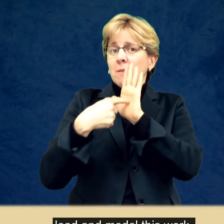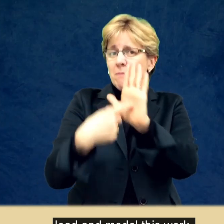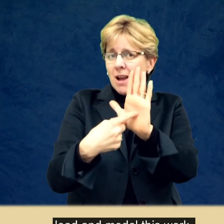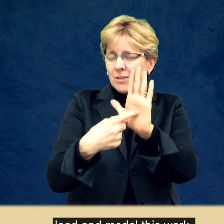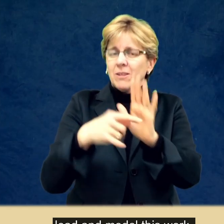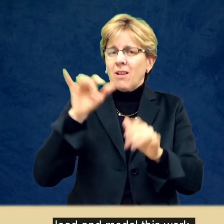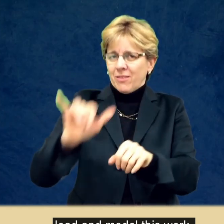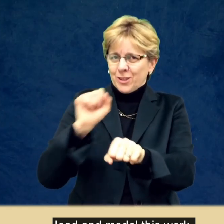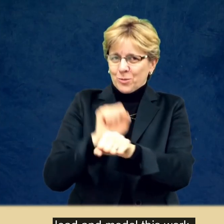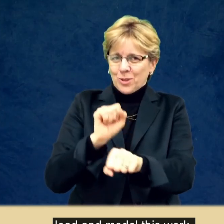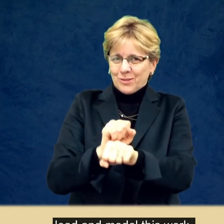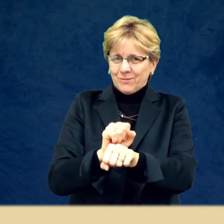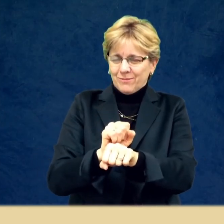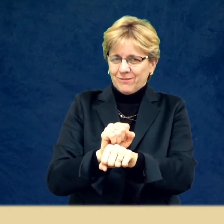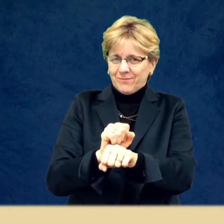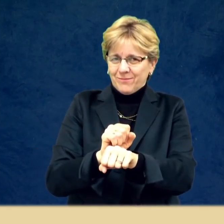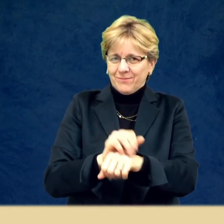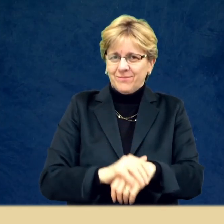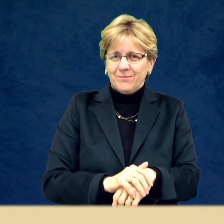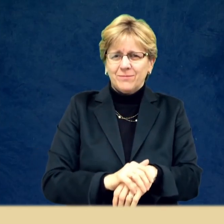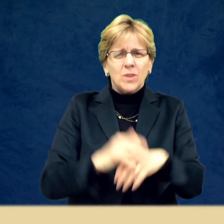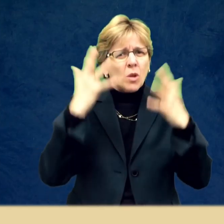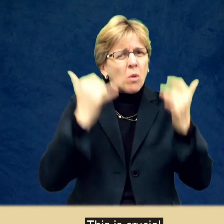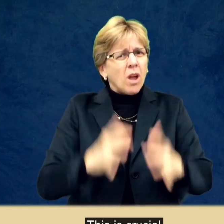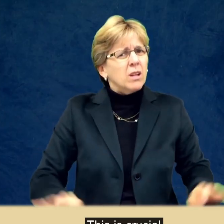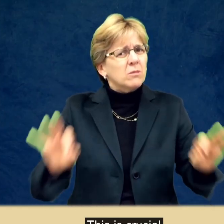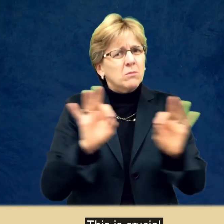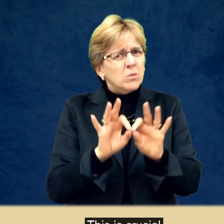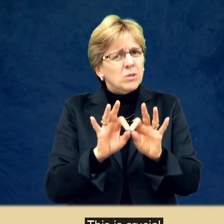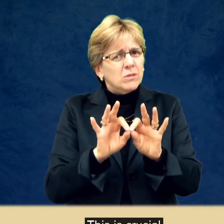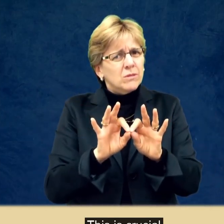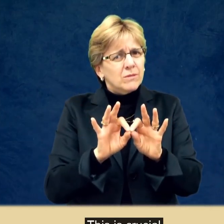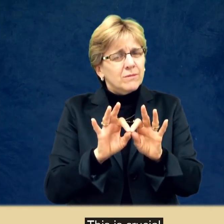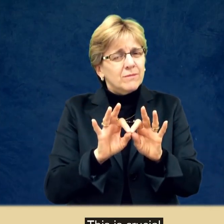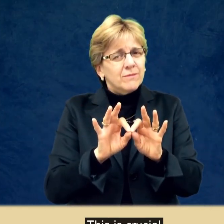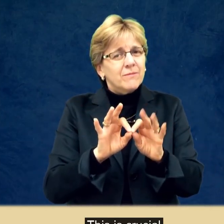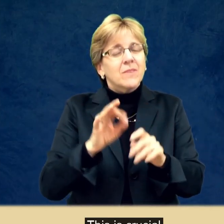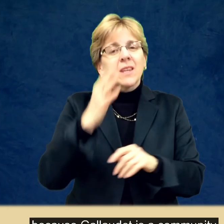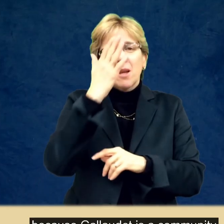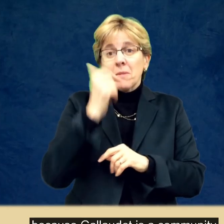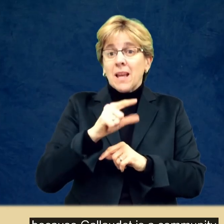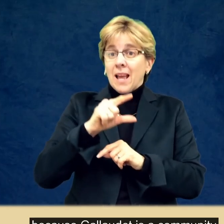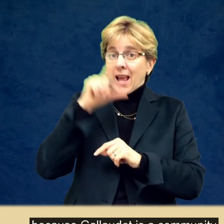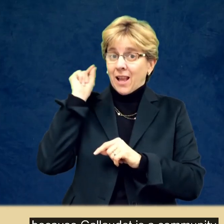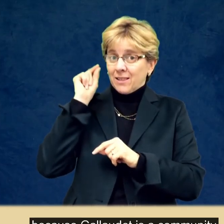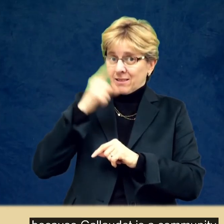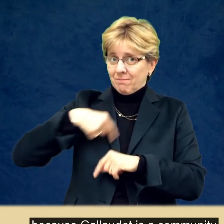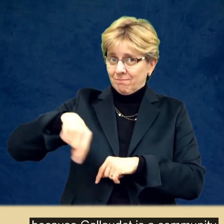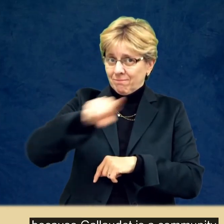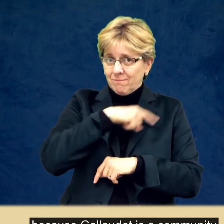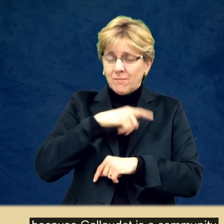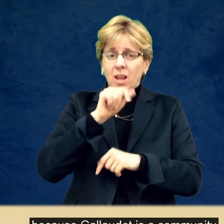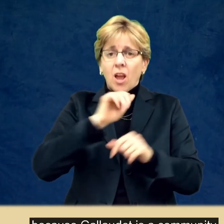and model this work. This is crucial because Gallaudet is a community